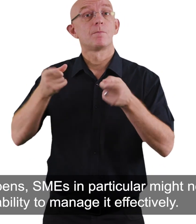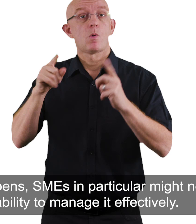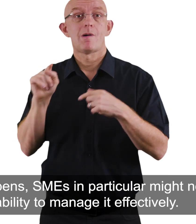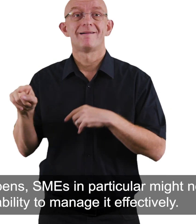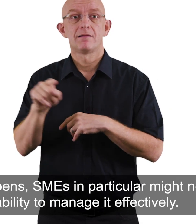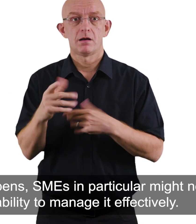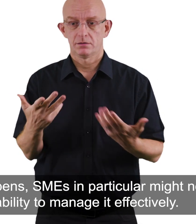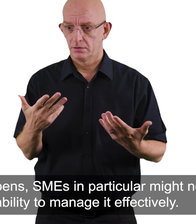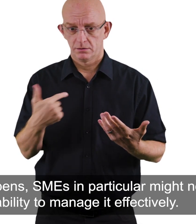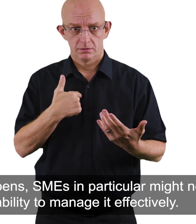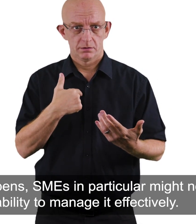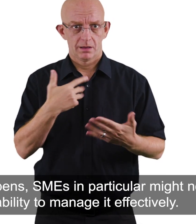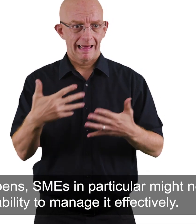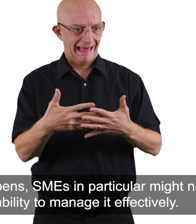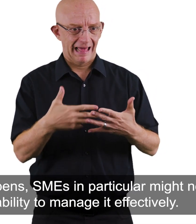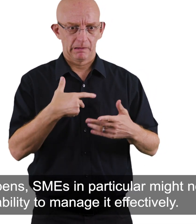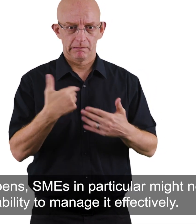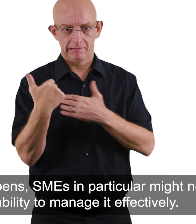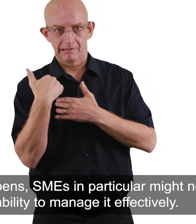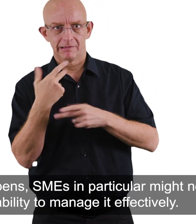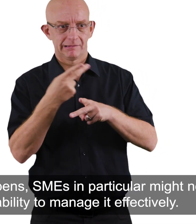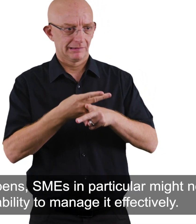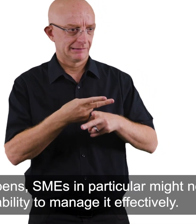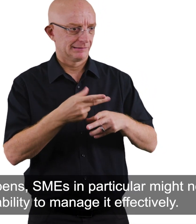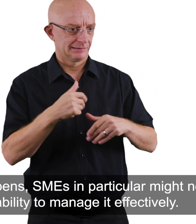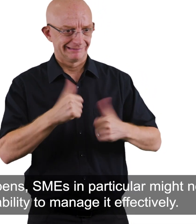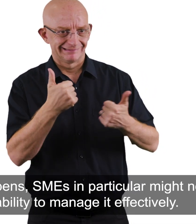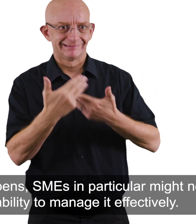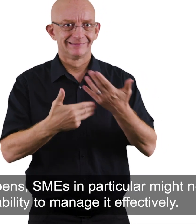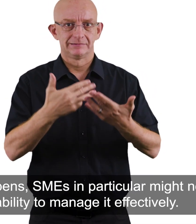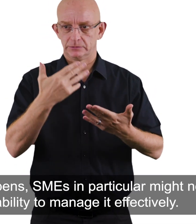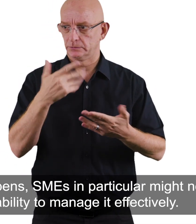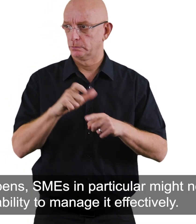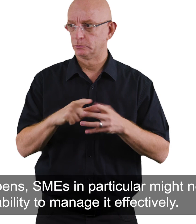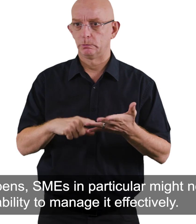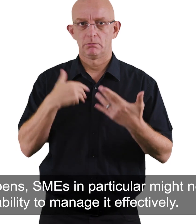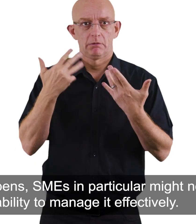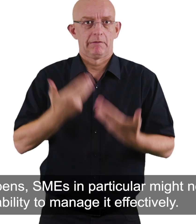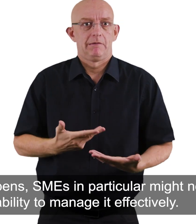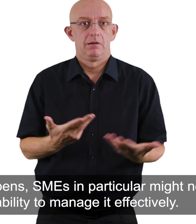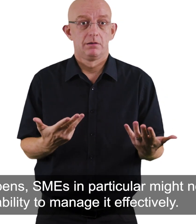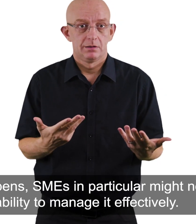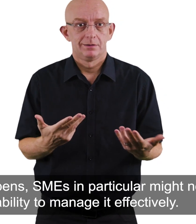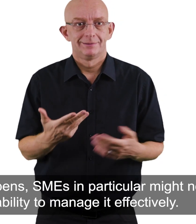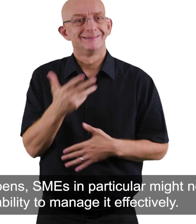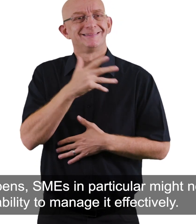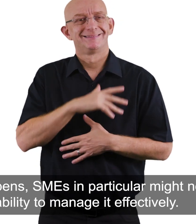SMEs in particular might not have the ability to manage it effectively.